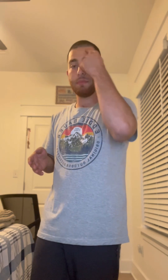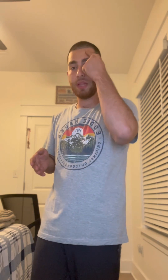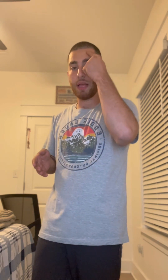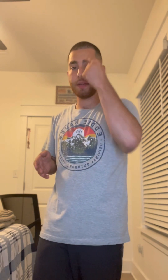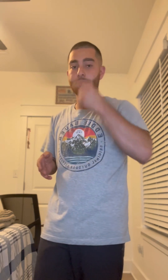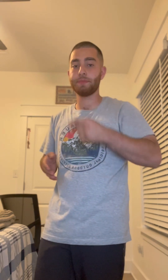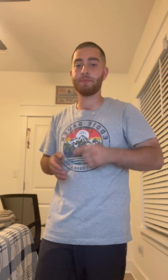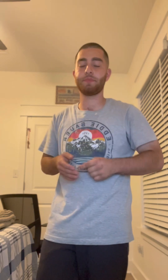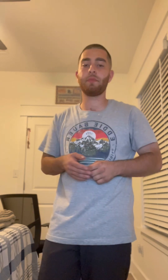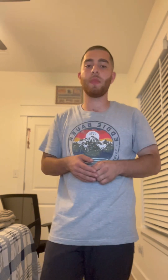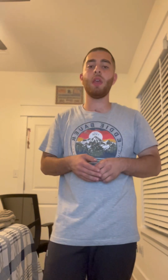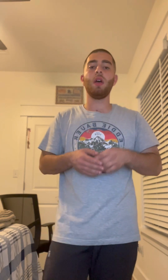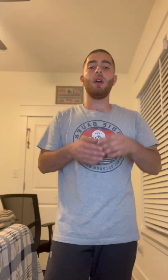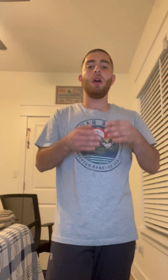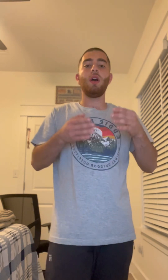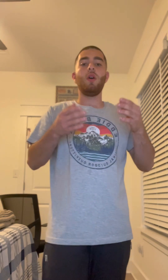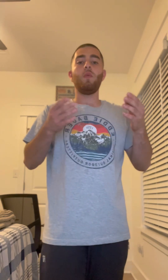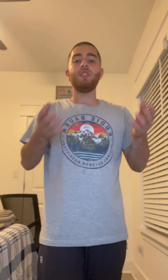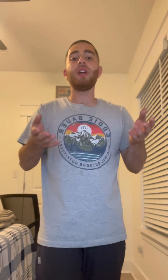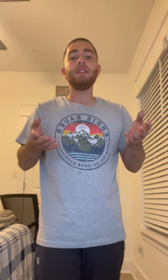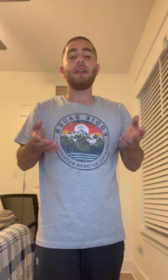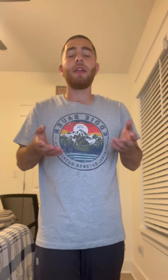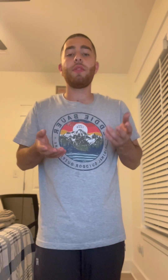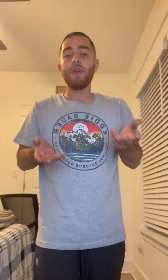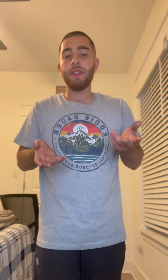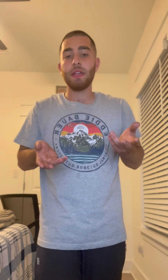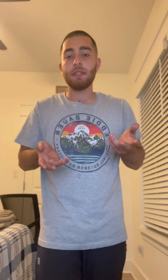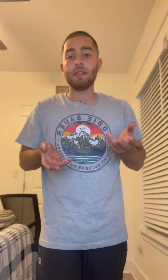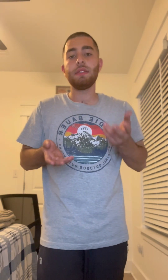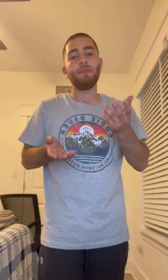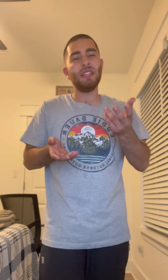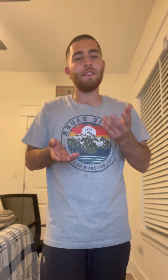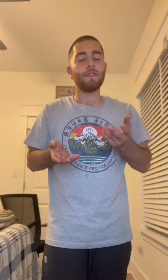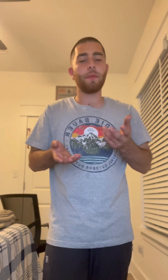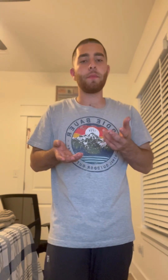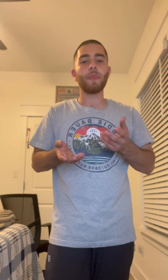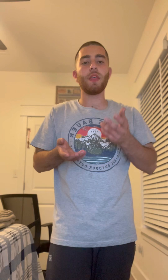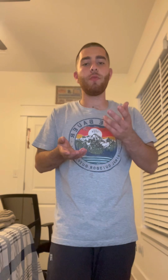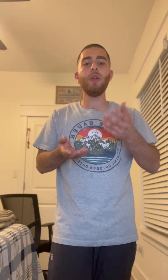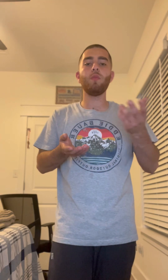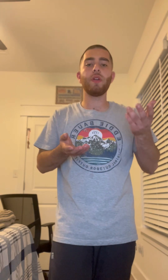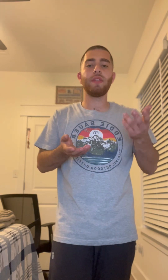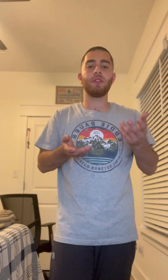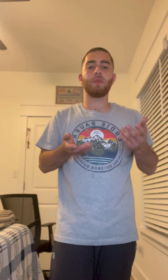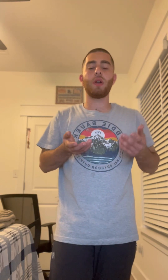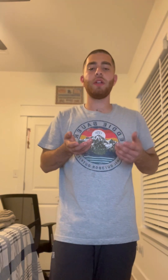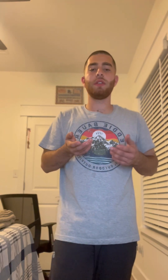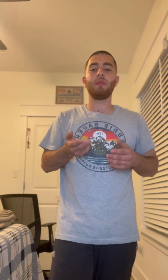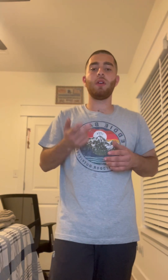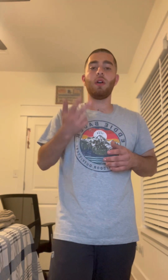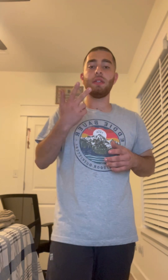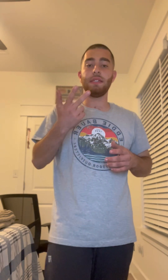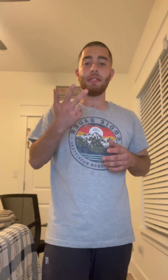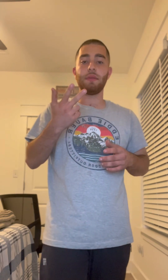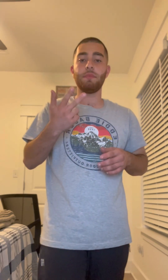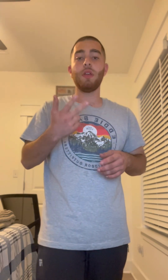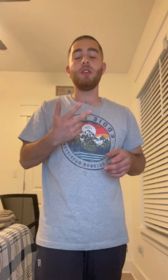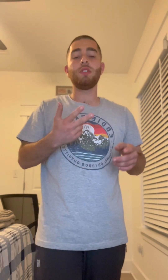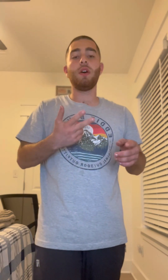black. When trying to sign 3 things, it's a bit different. 3 or more things require something called listing. So,